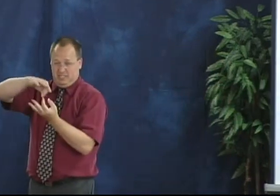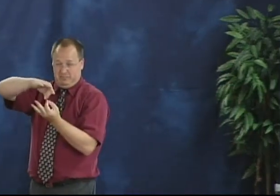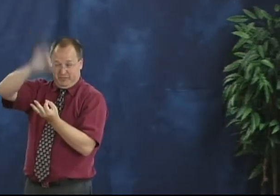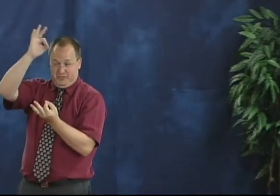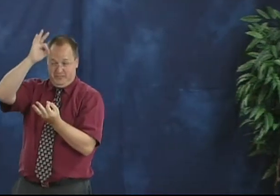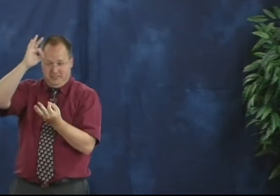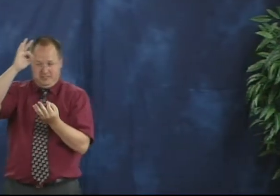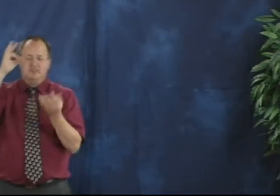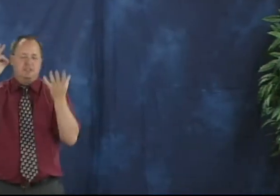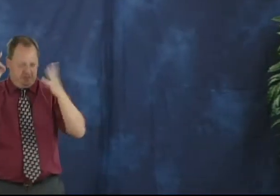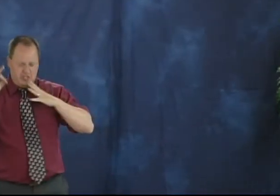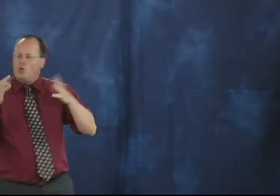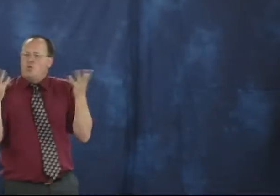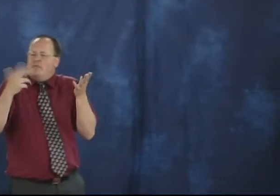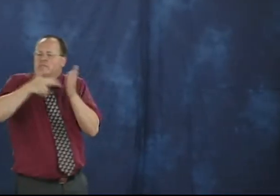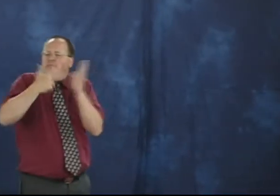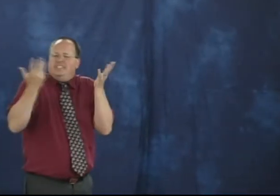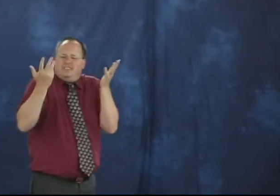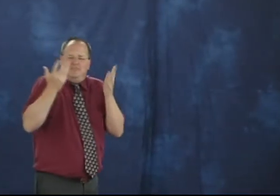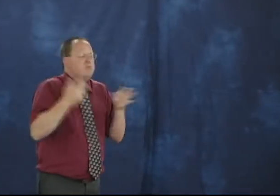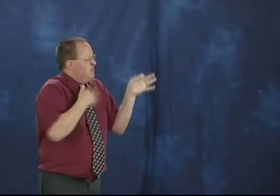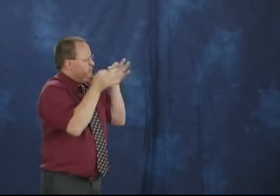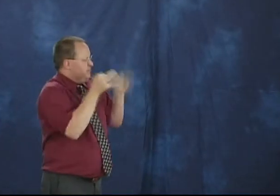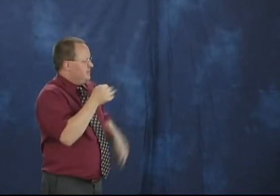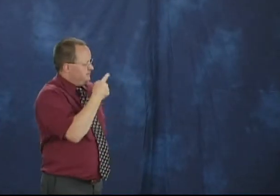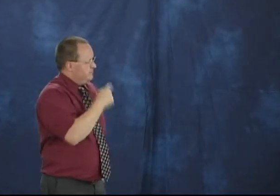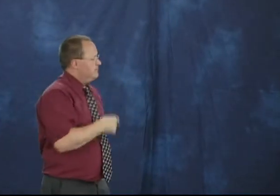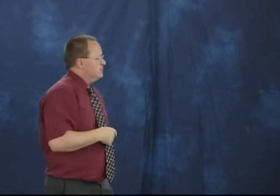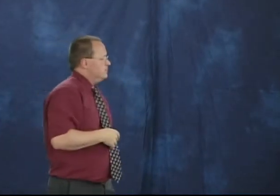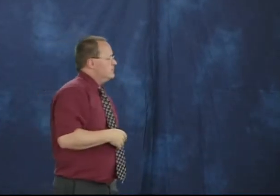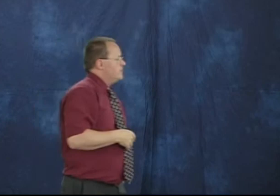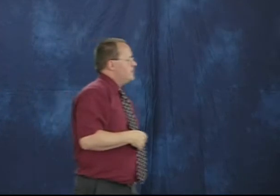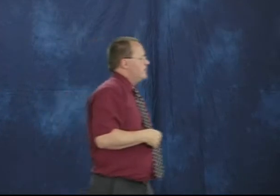Because we need to keep moving along. So poor in spirit.